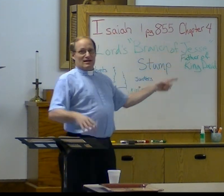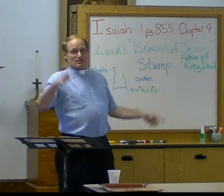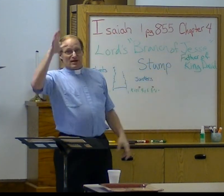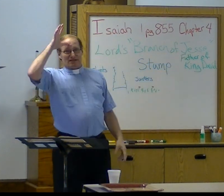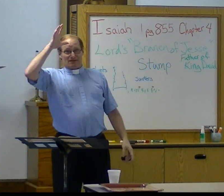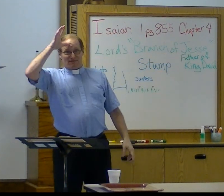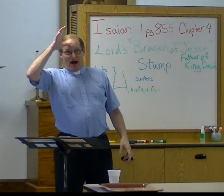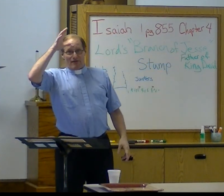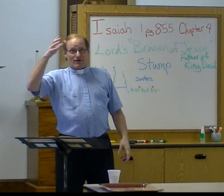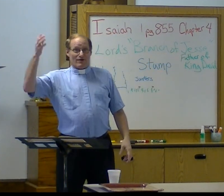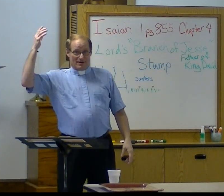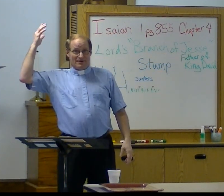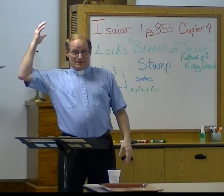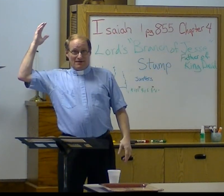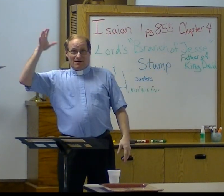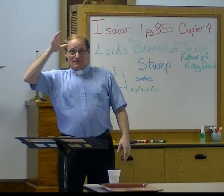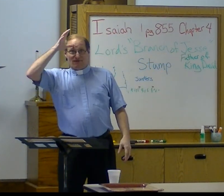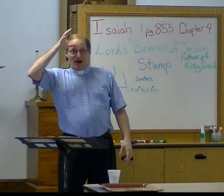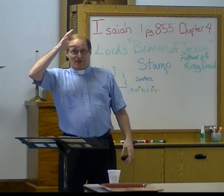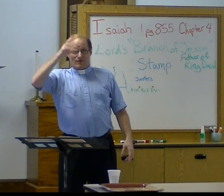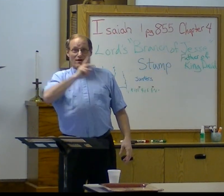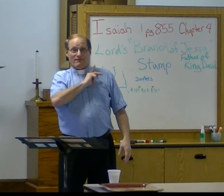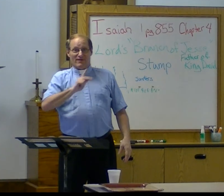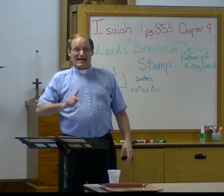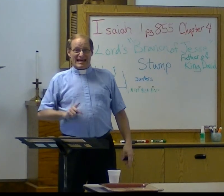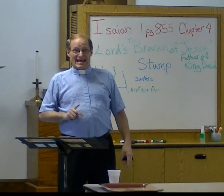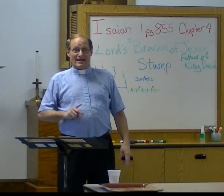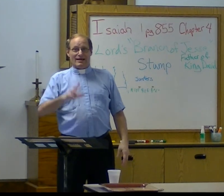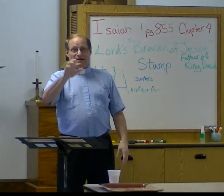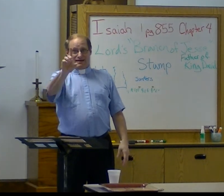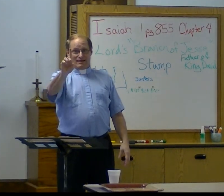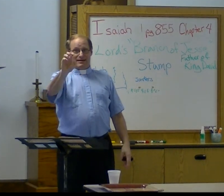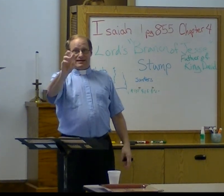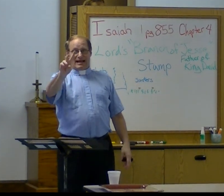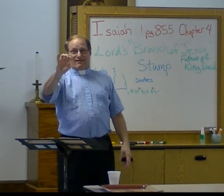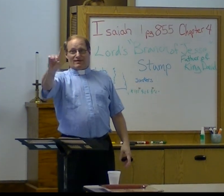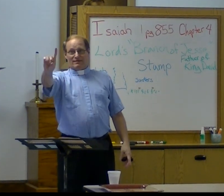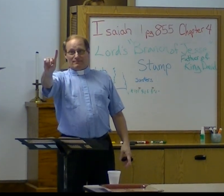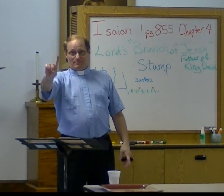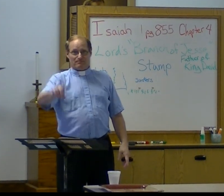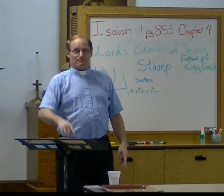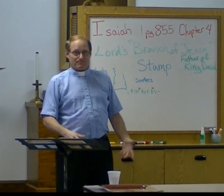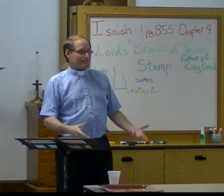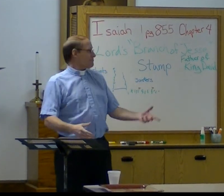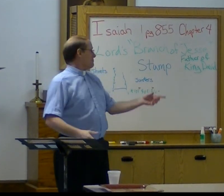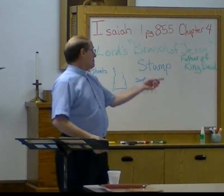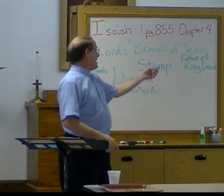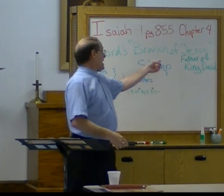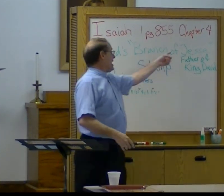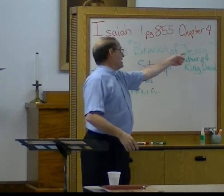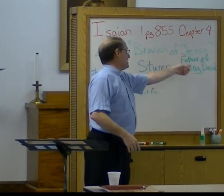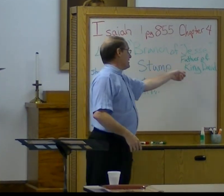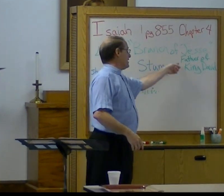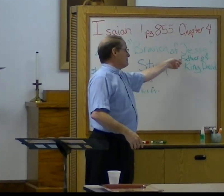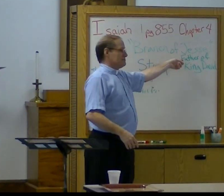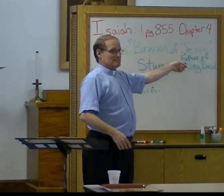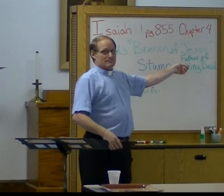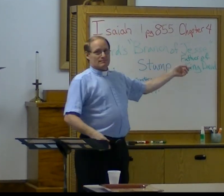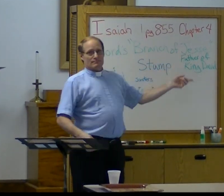This one is the father of King David. And